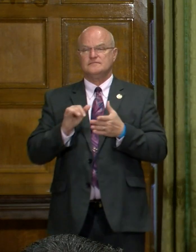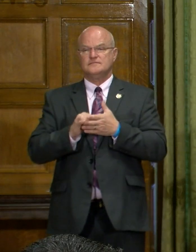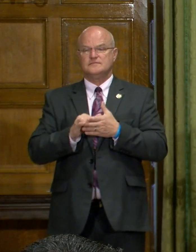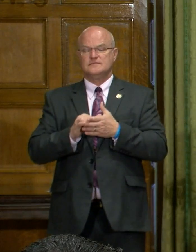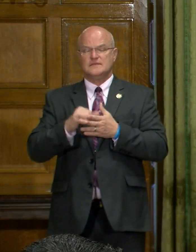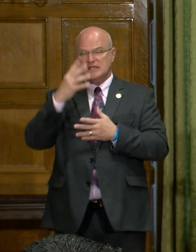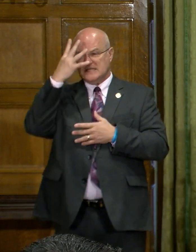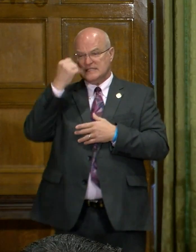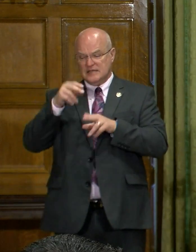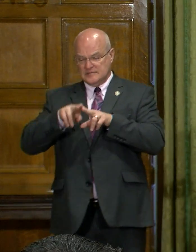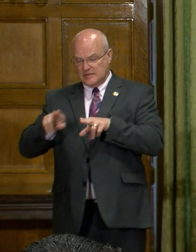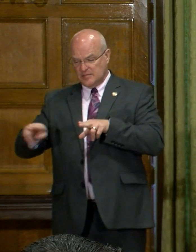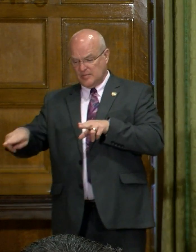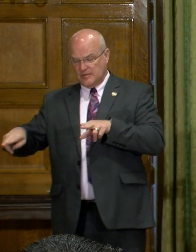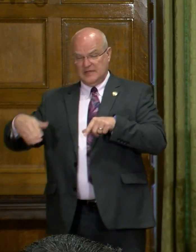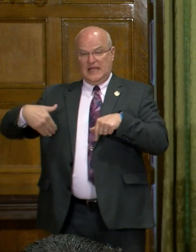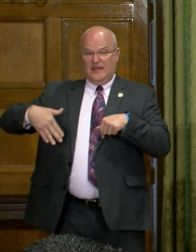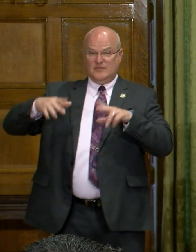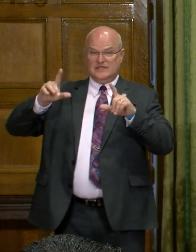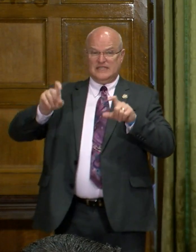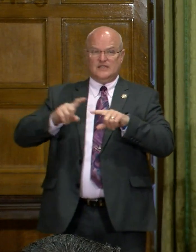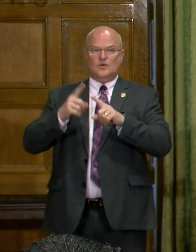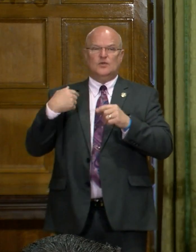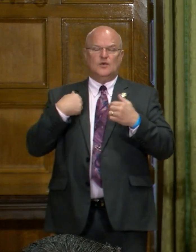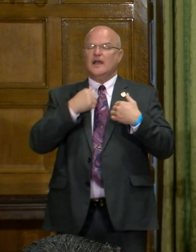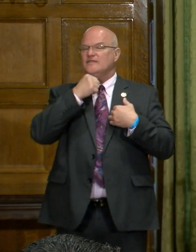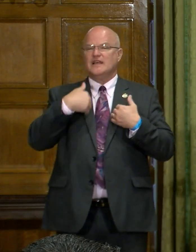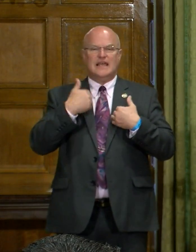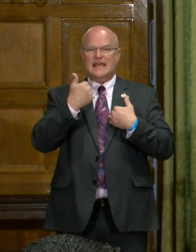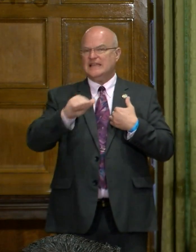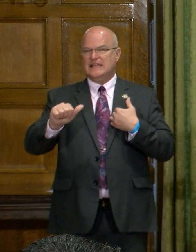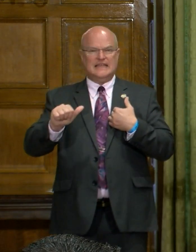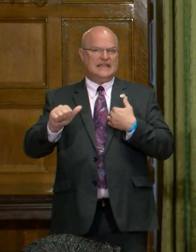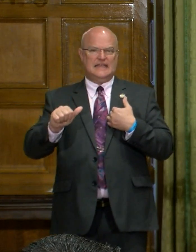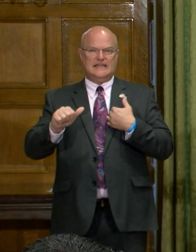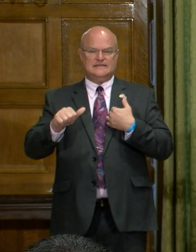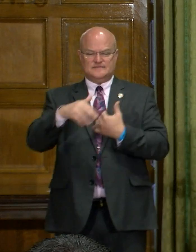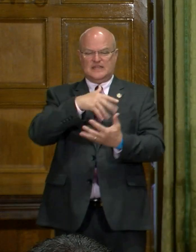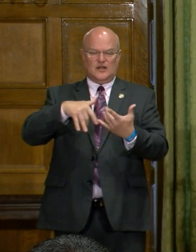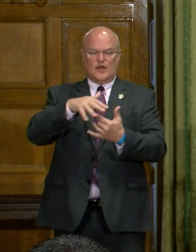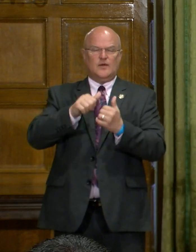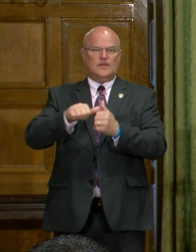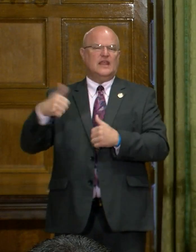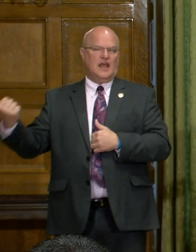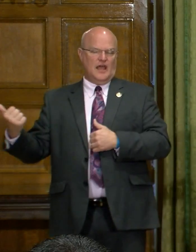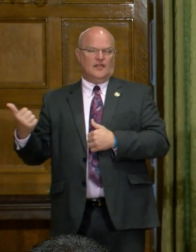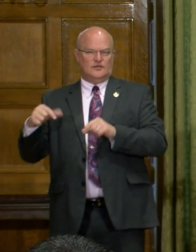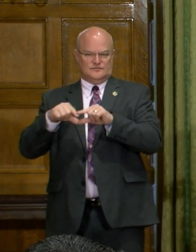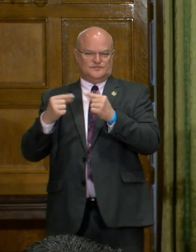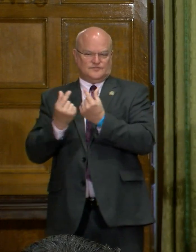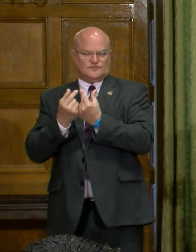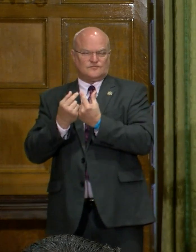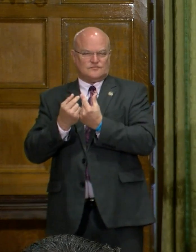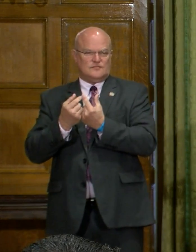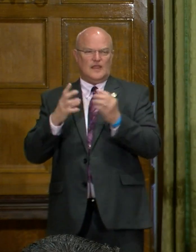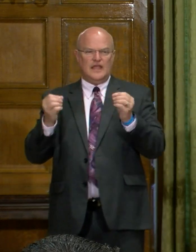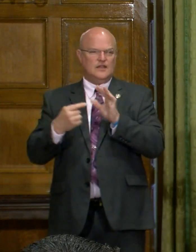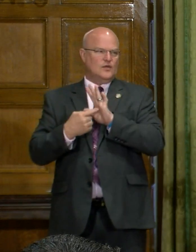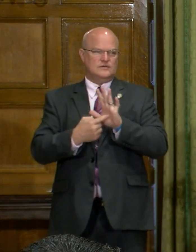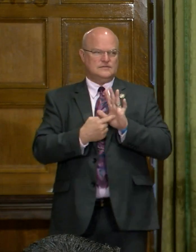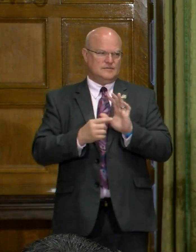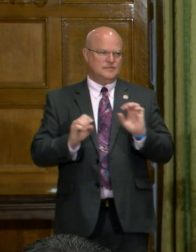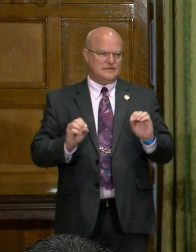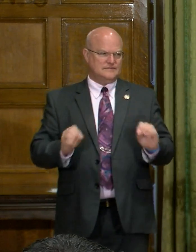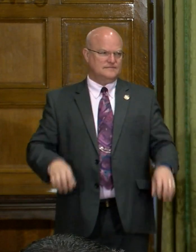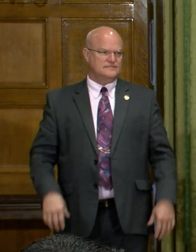the barracks that haven't been tested at this point are ones where we have not had any interaction with the other barracks and no symptomatic